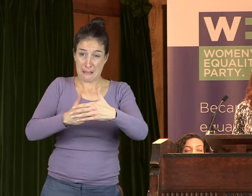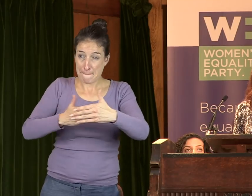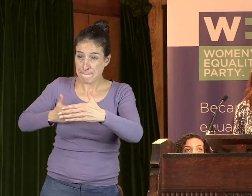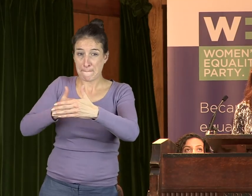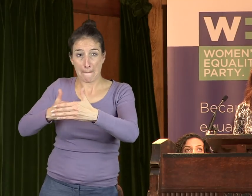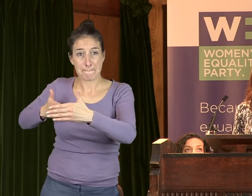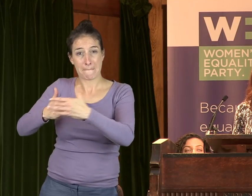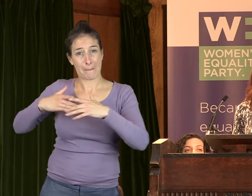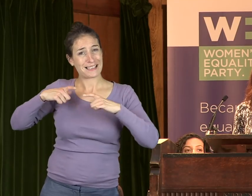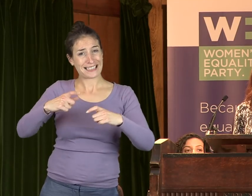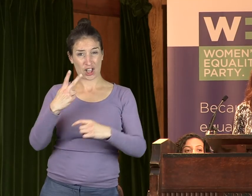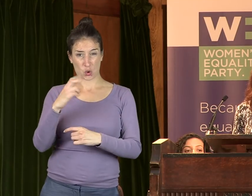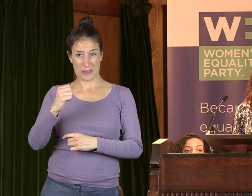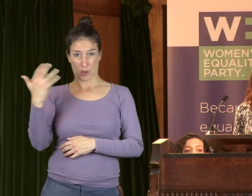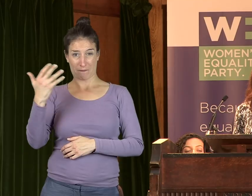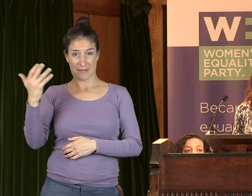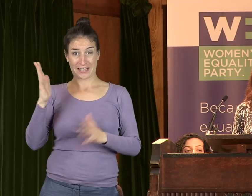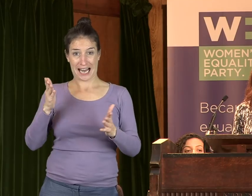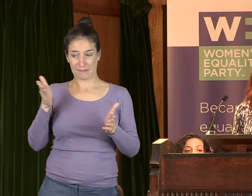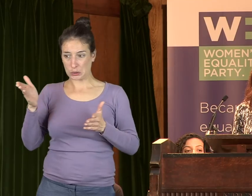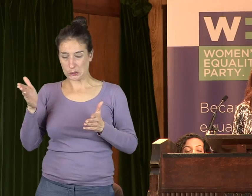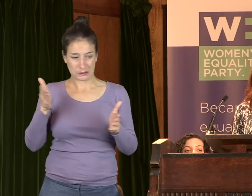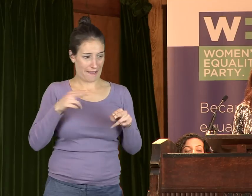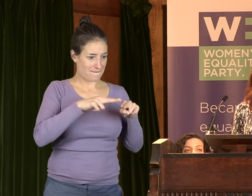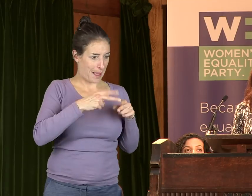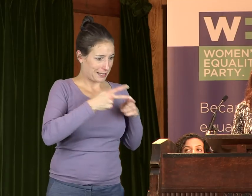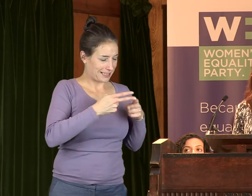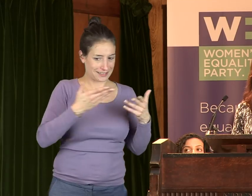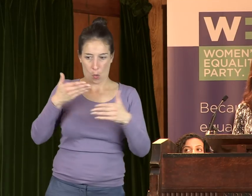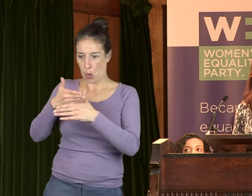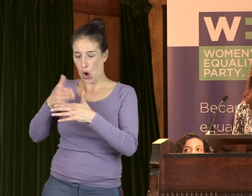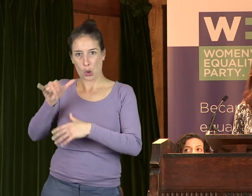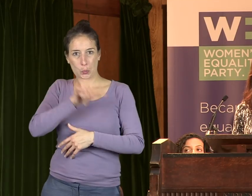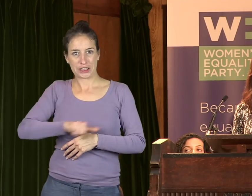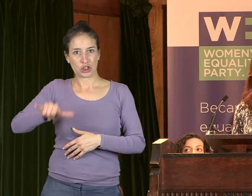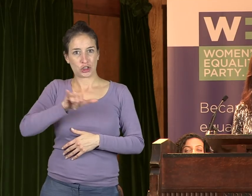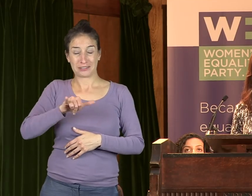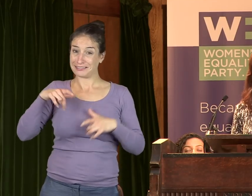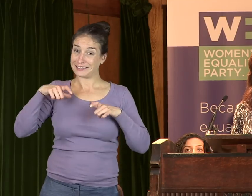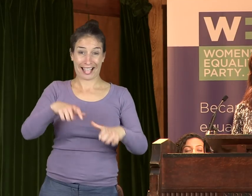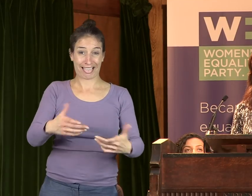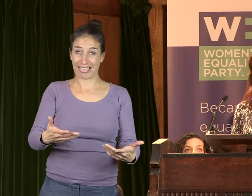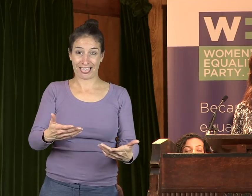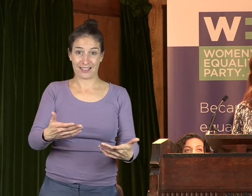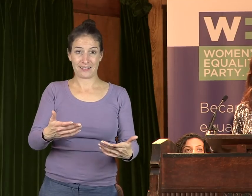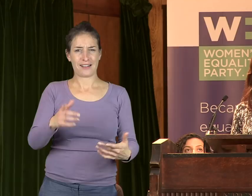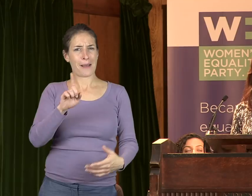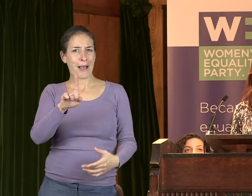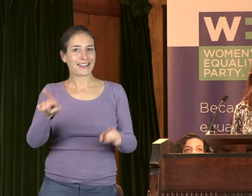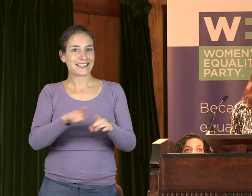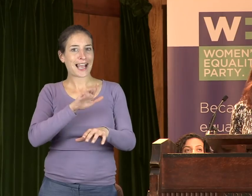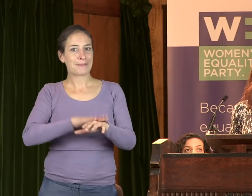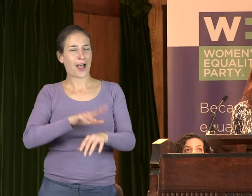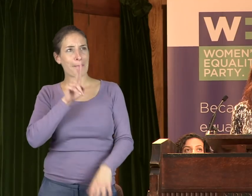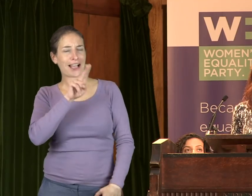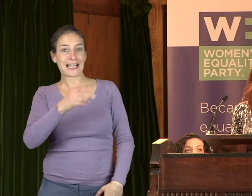2015, they still have to choose between their job and their family. But I also see how businesses and individuals